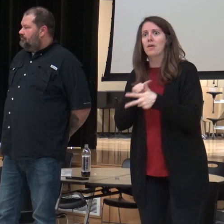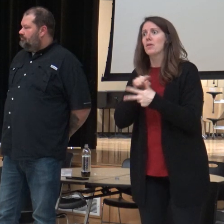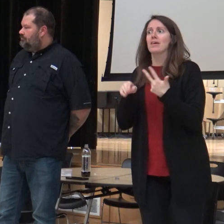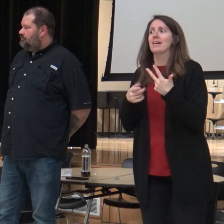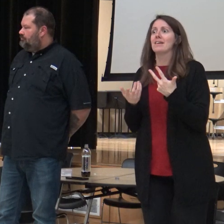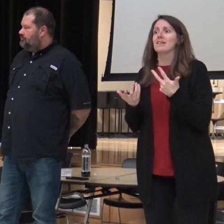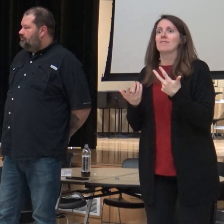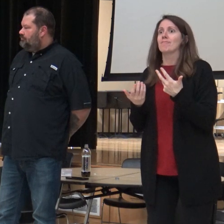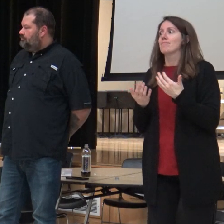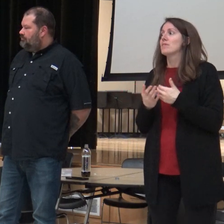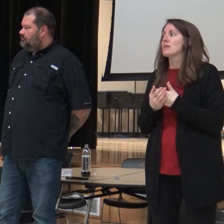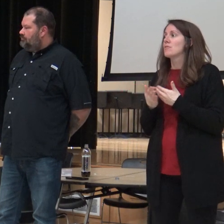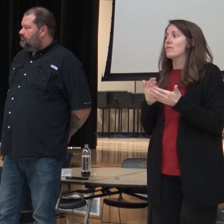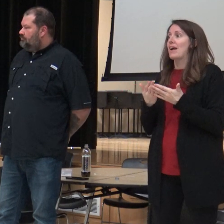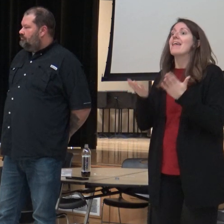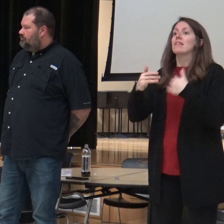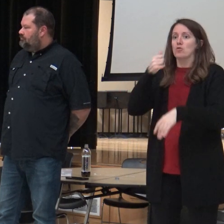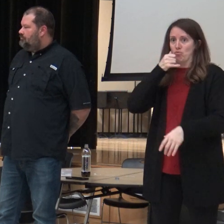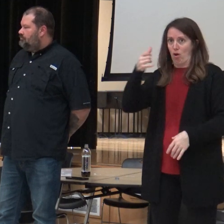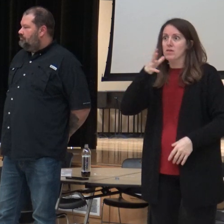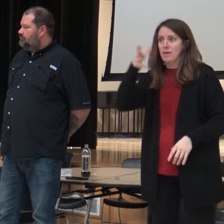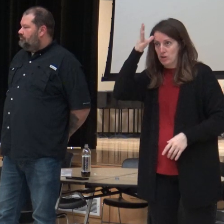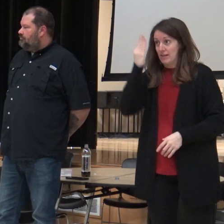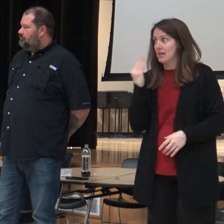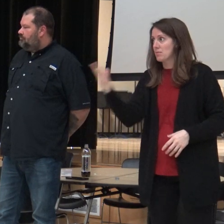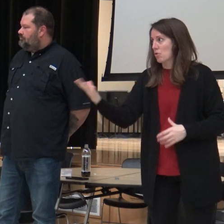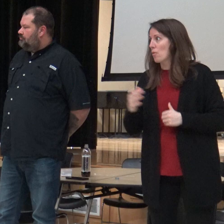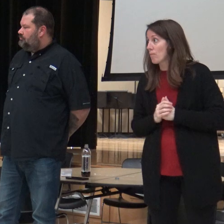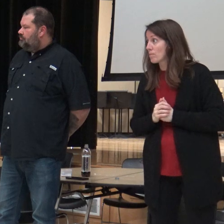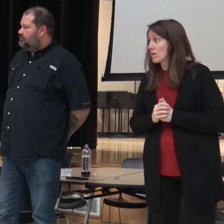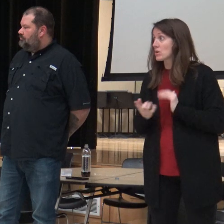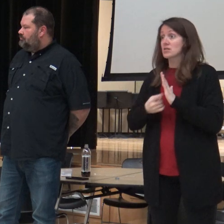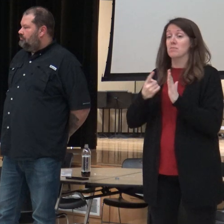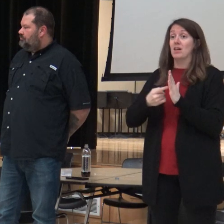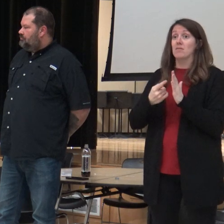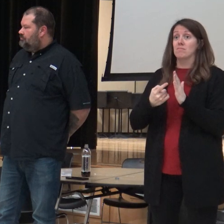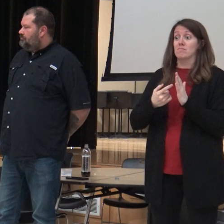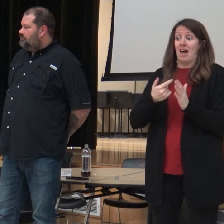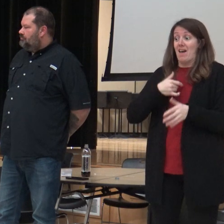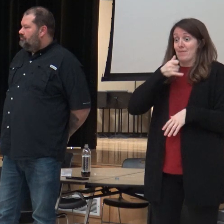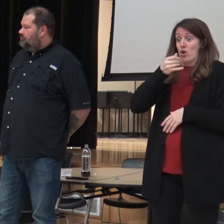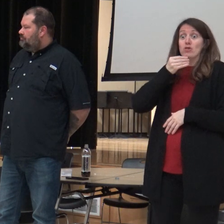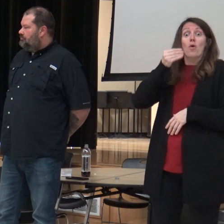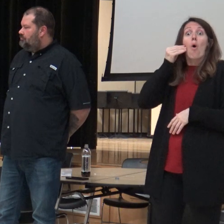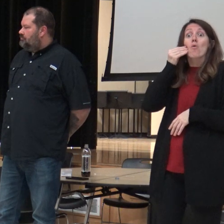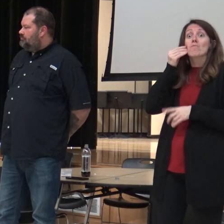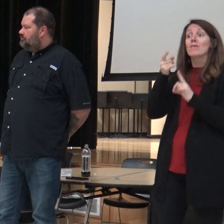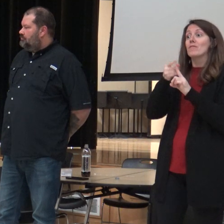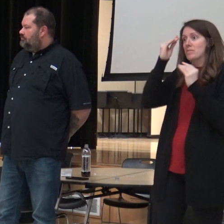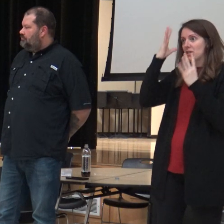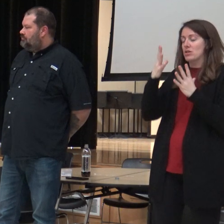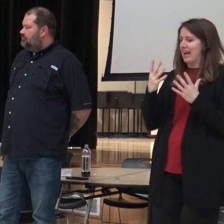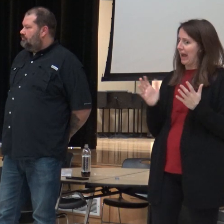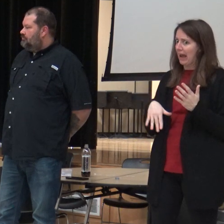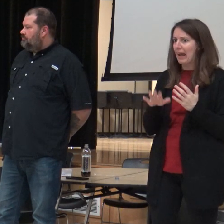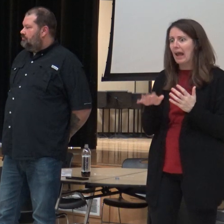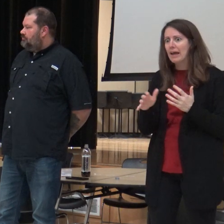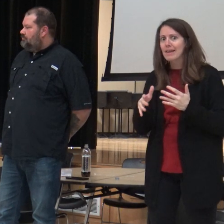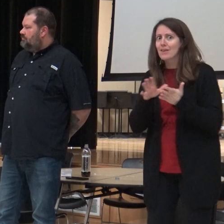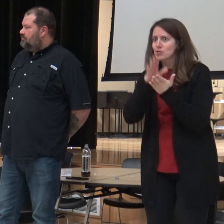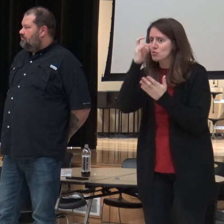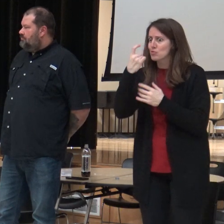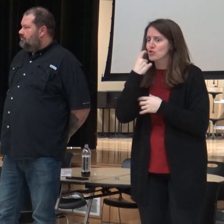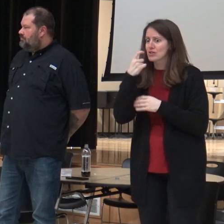day was, then we call the parent. There's times I've gotten phone calls at home from a teacher, student just sent me this, not just